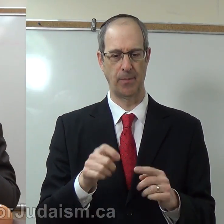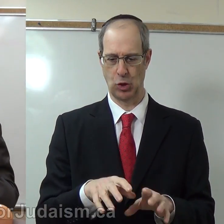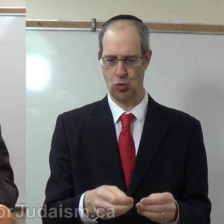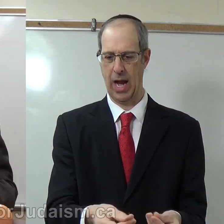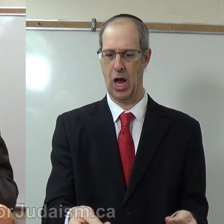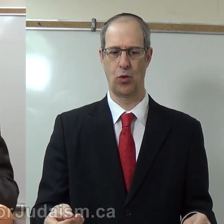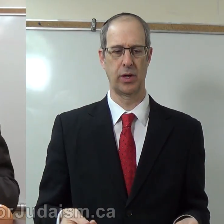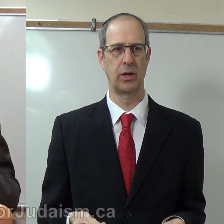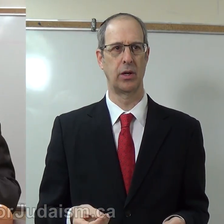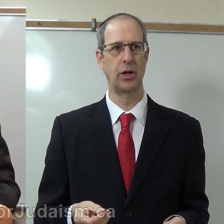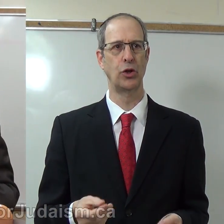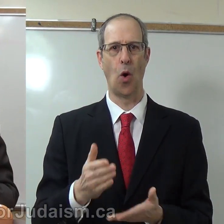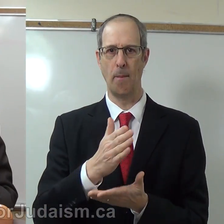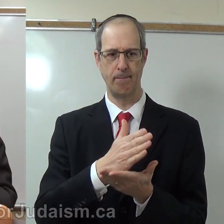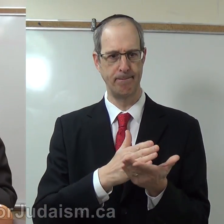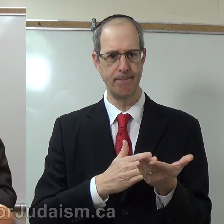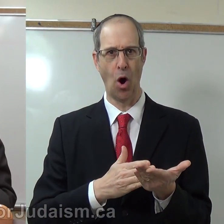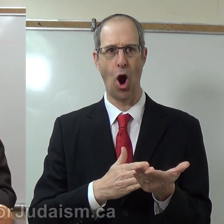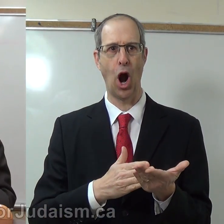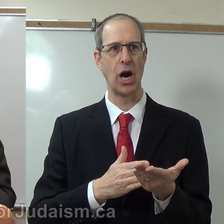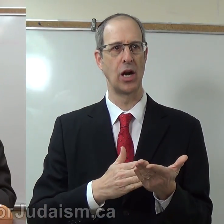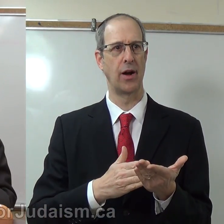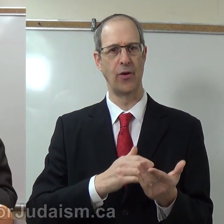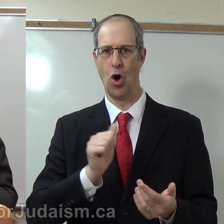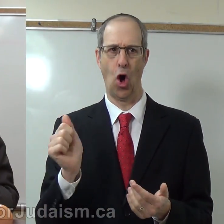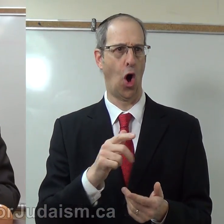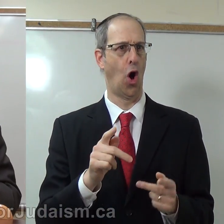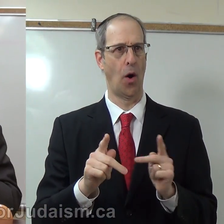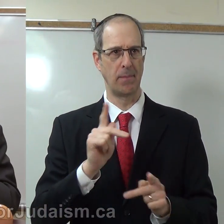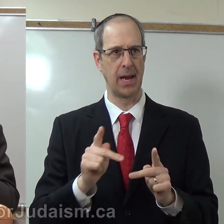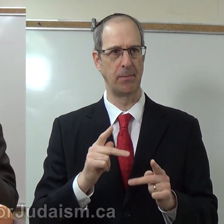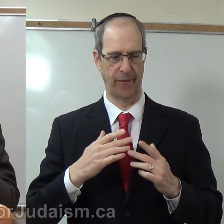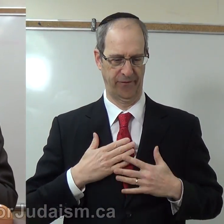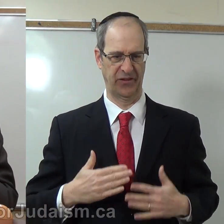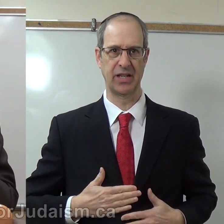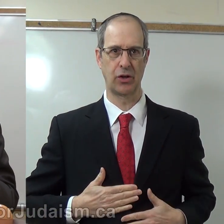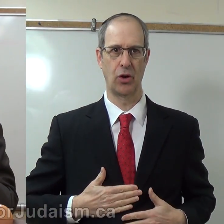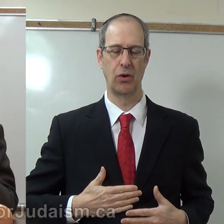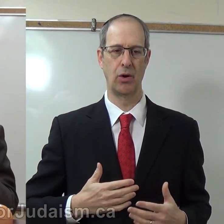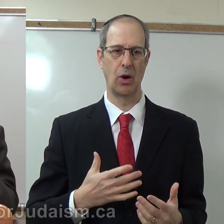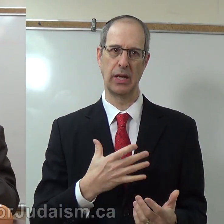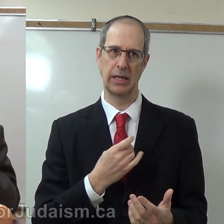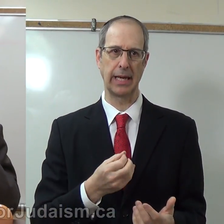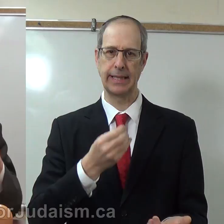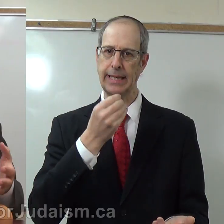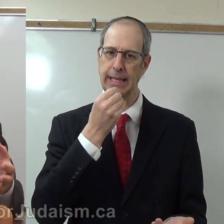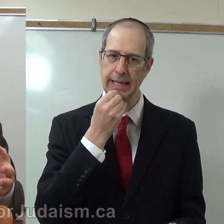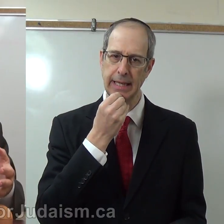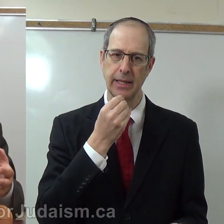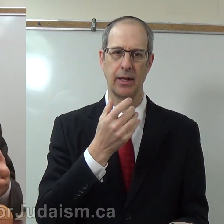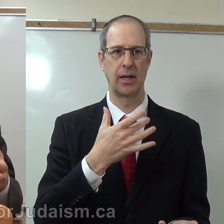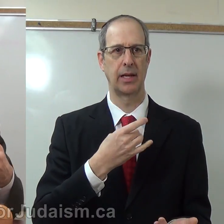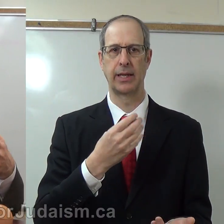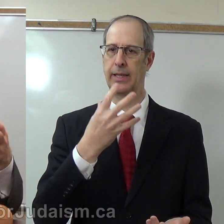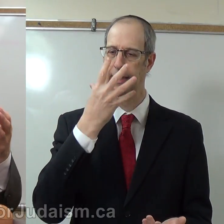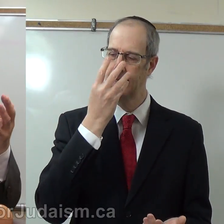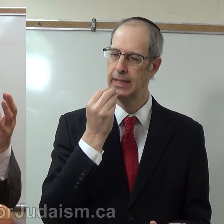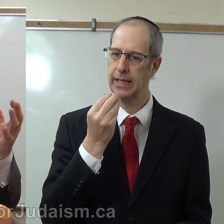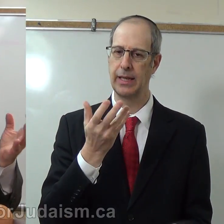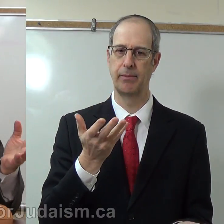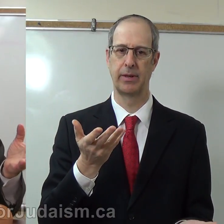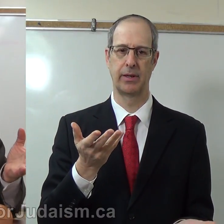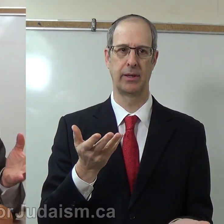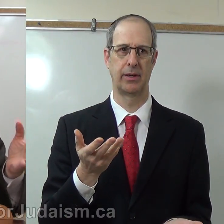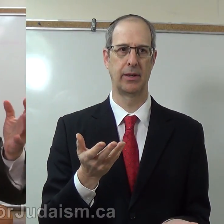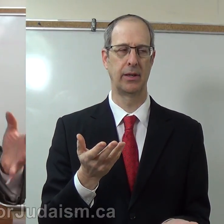a part of us is very physical. We like to eat. We like to sleep. We like to do